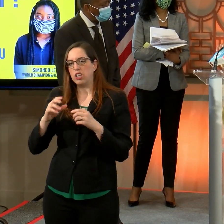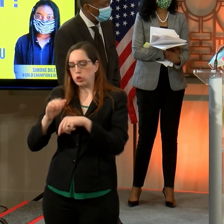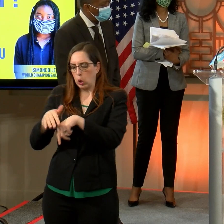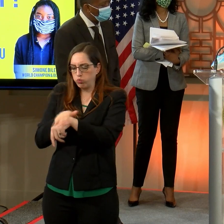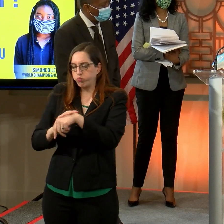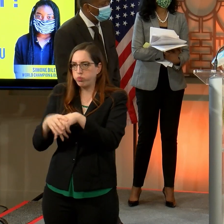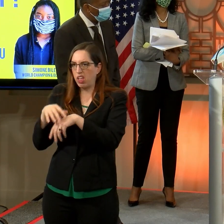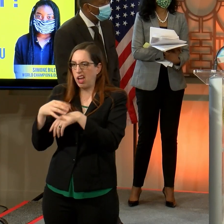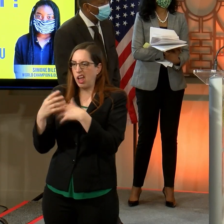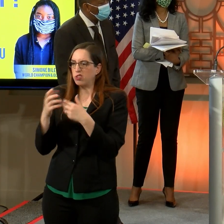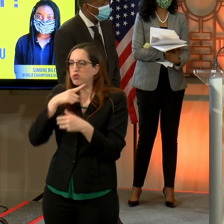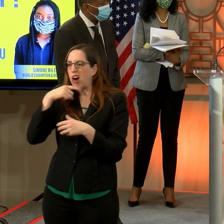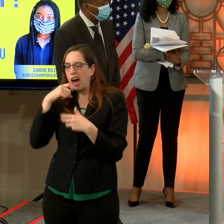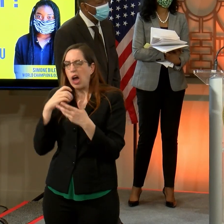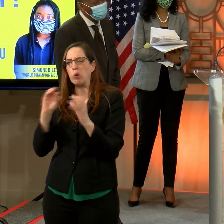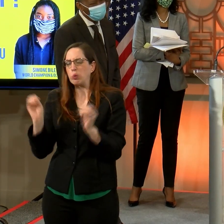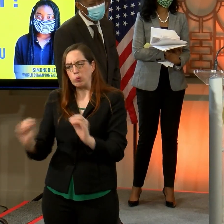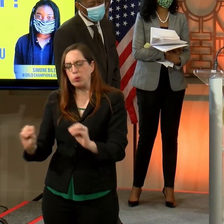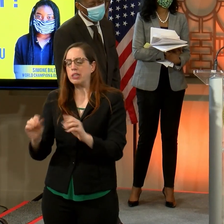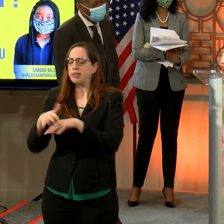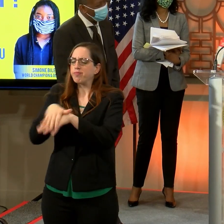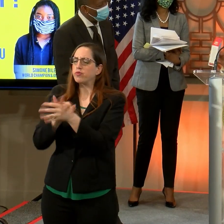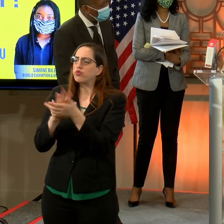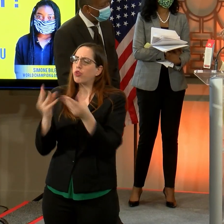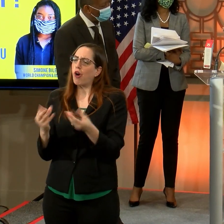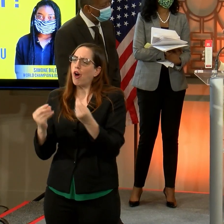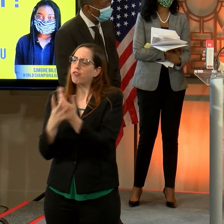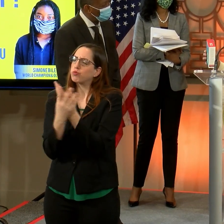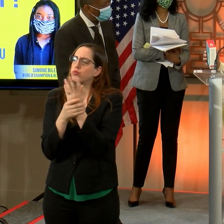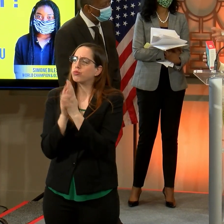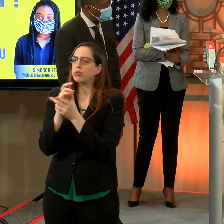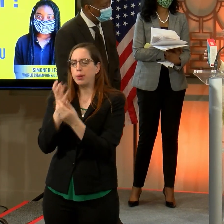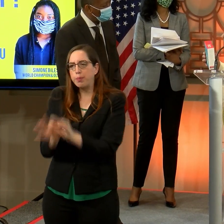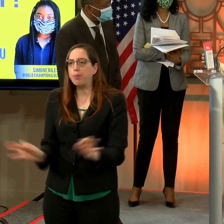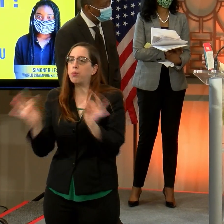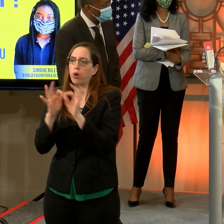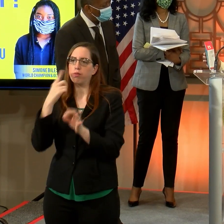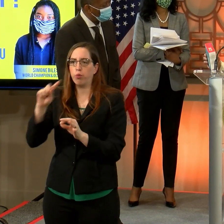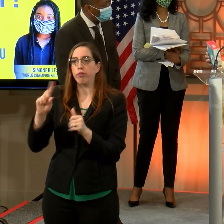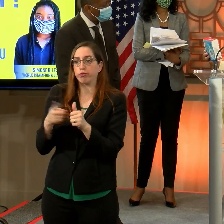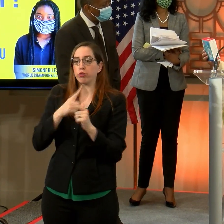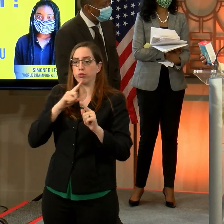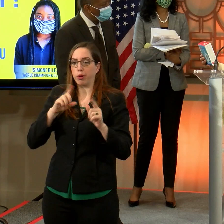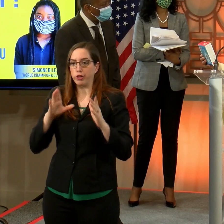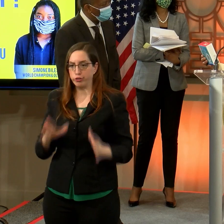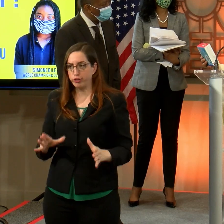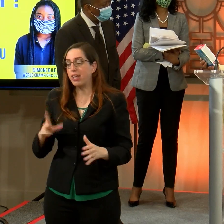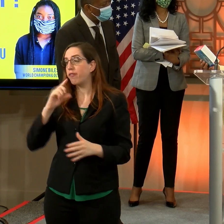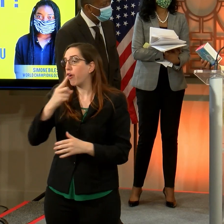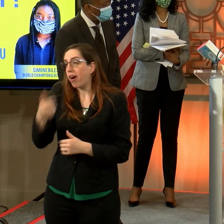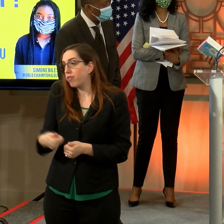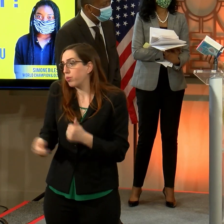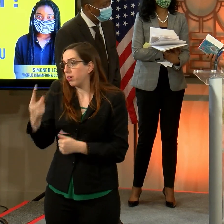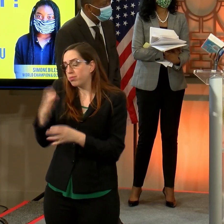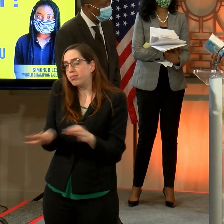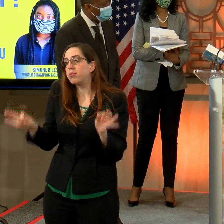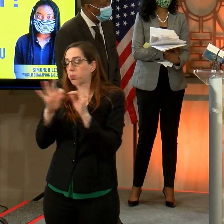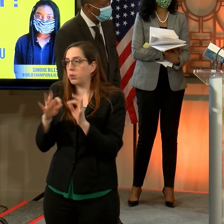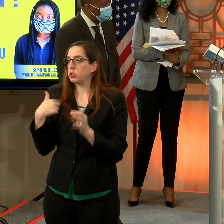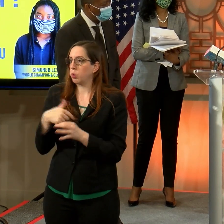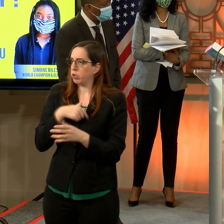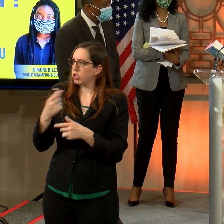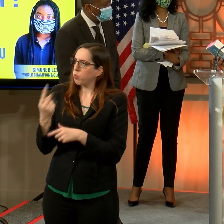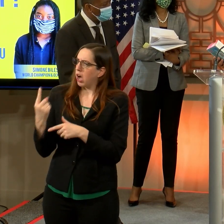hands. Soft hands, glycerine. This is so important for the first responders and for everybody. So we are